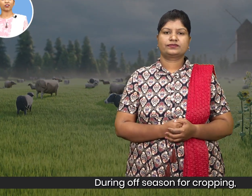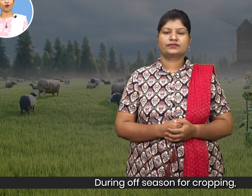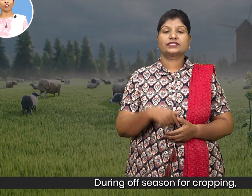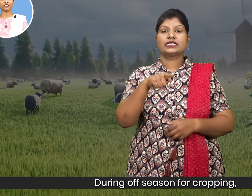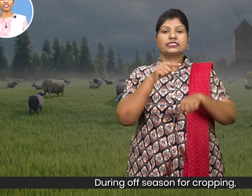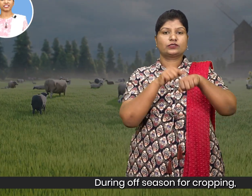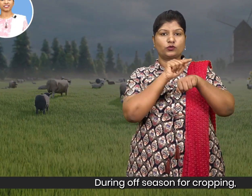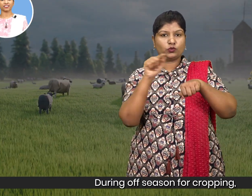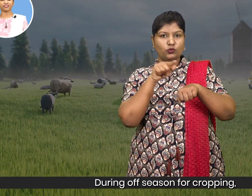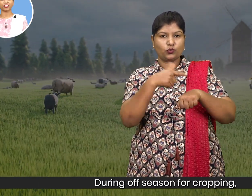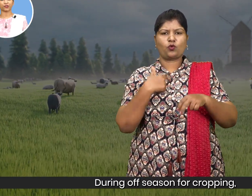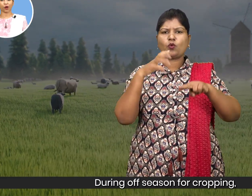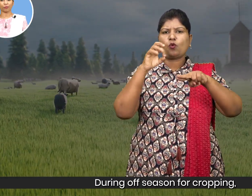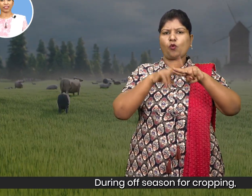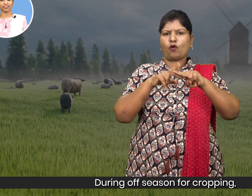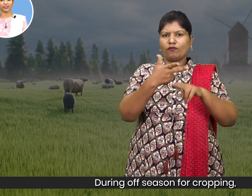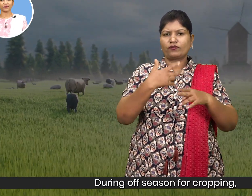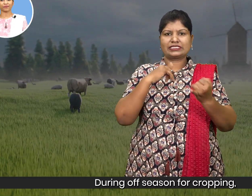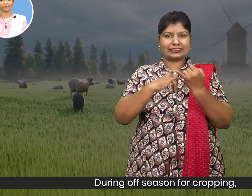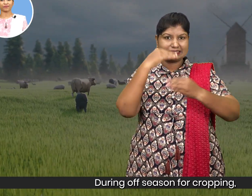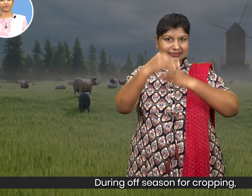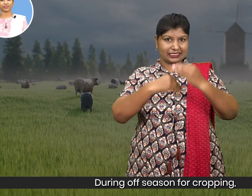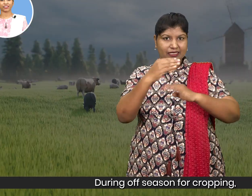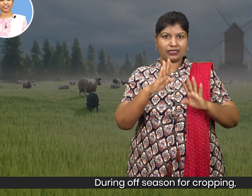During the off-season for cropping,